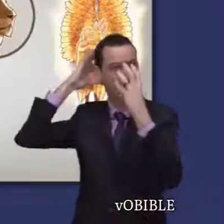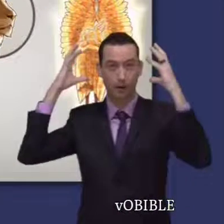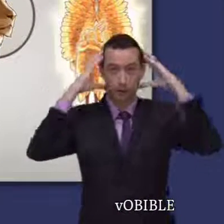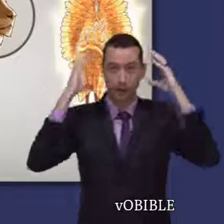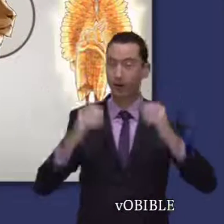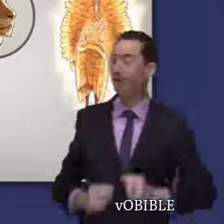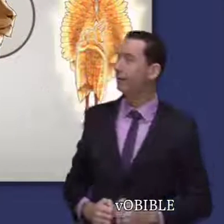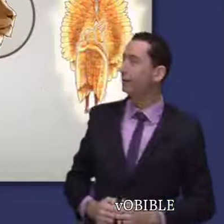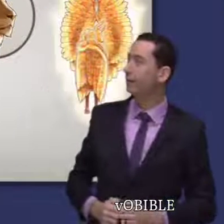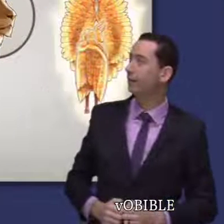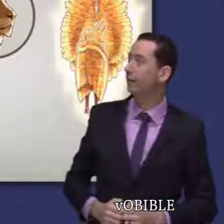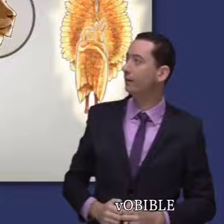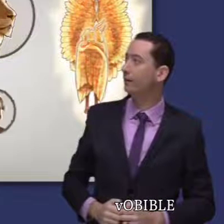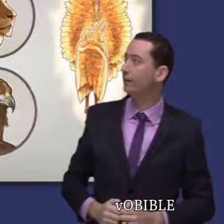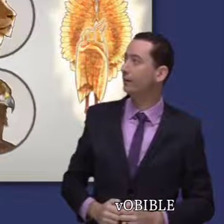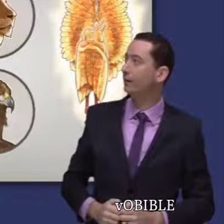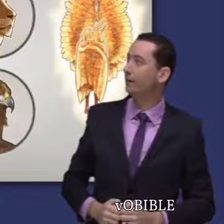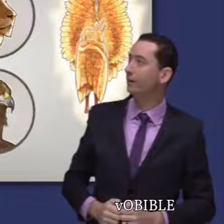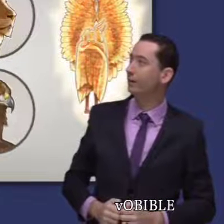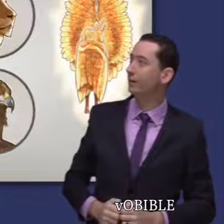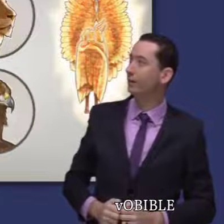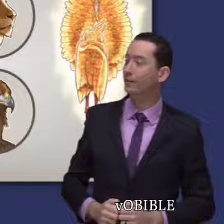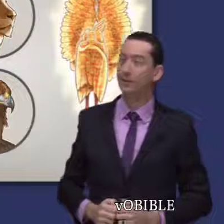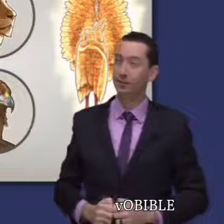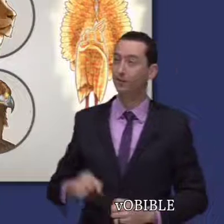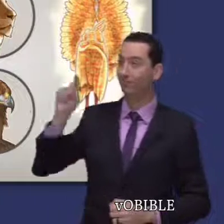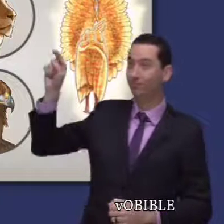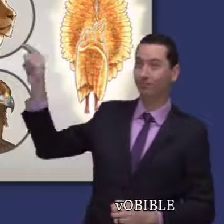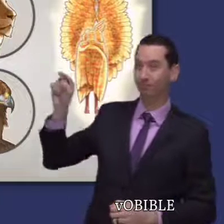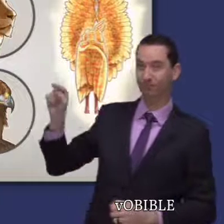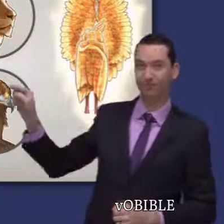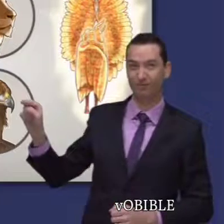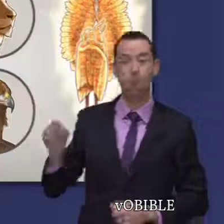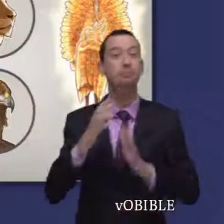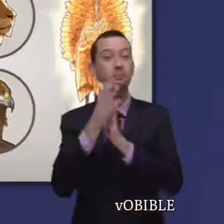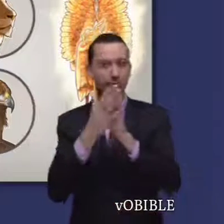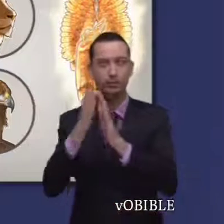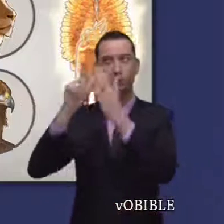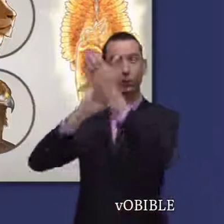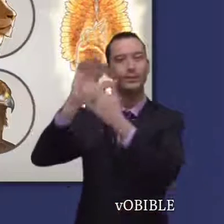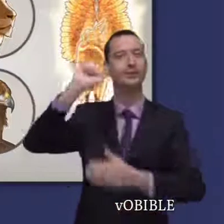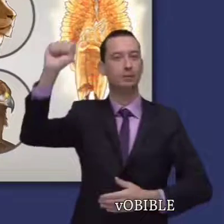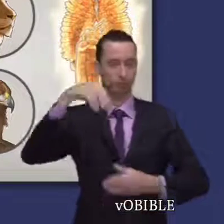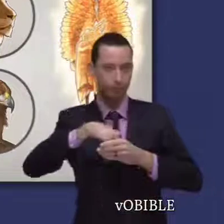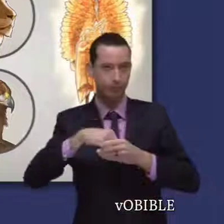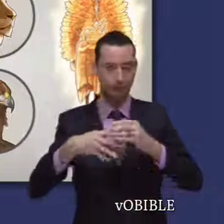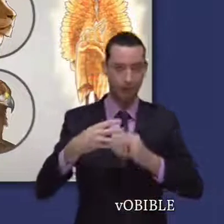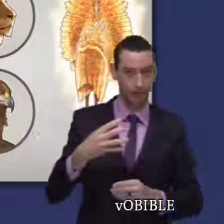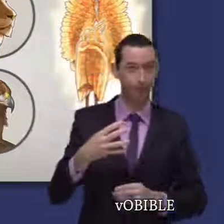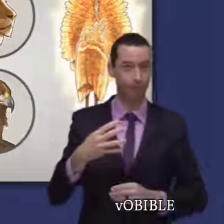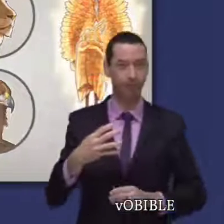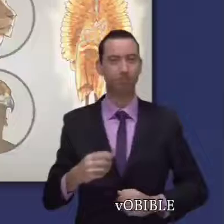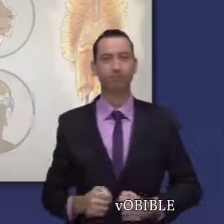a lion, a bull, and an eagle. These faces reflect attributes that Jehovah